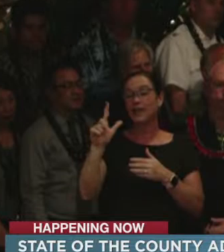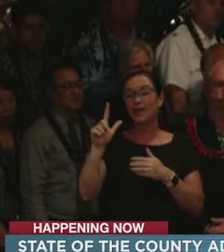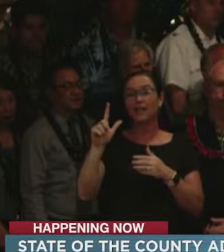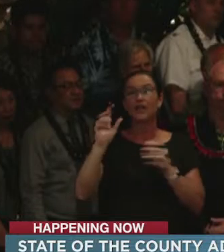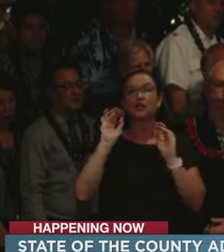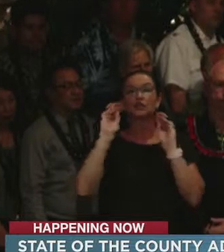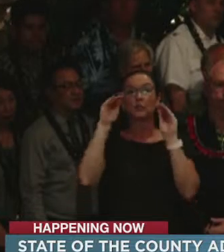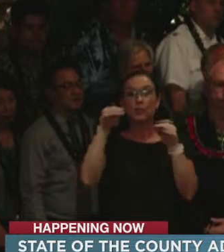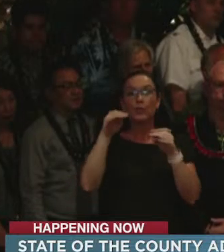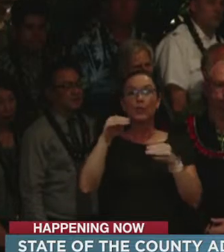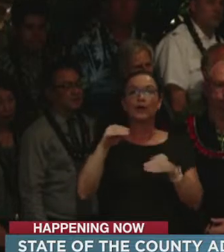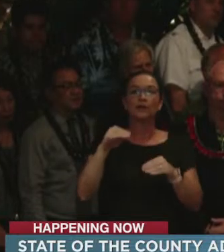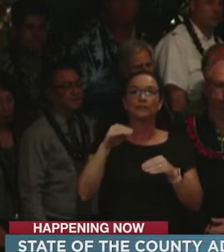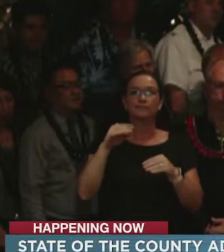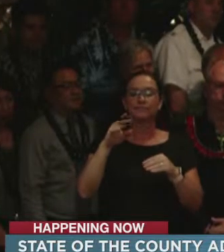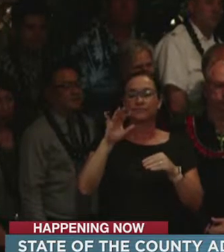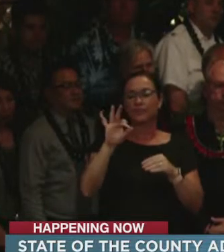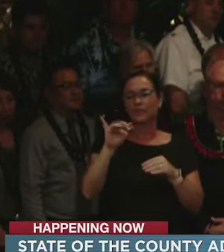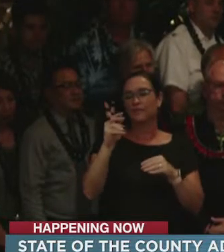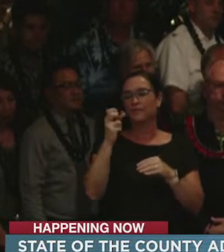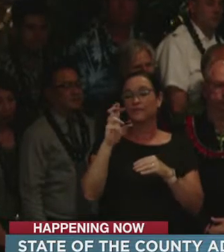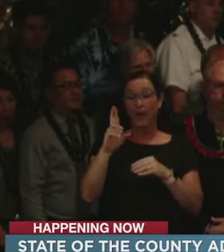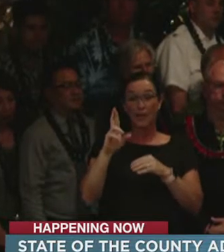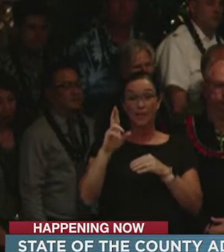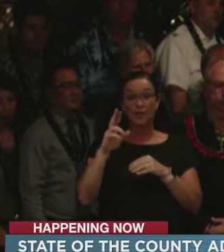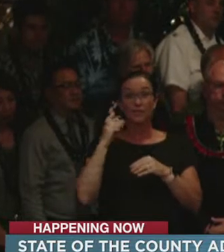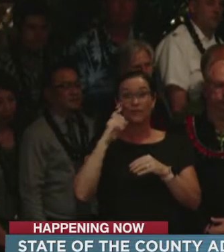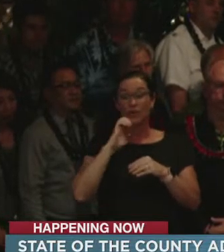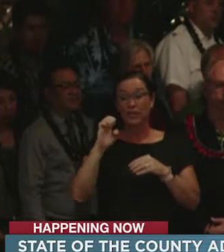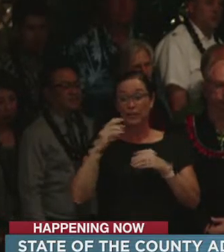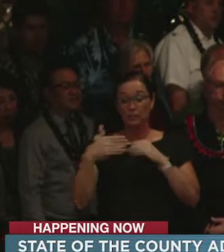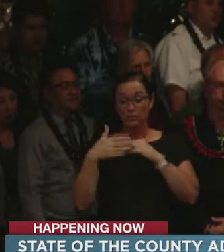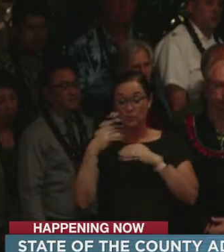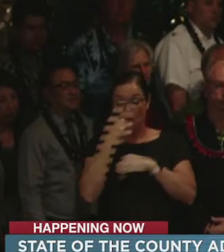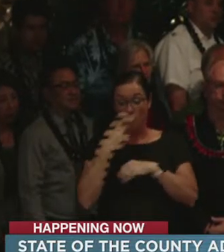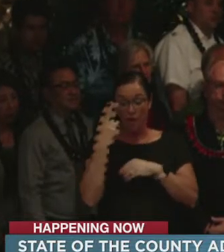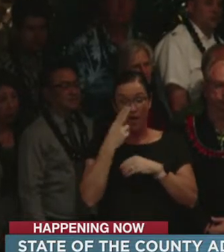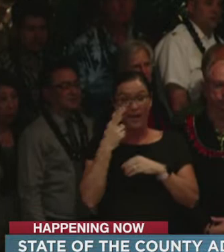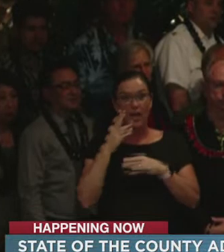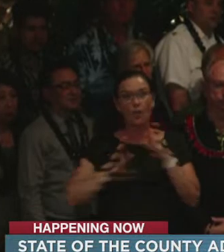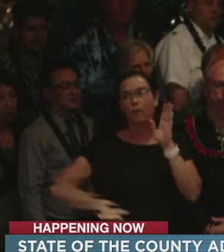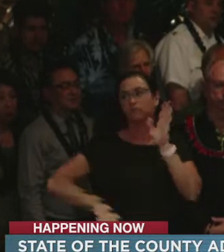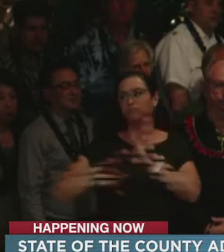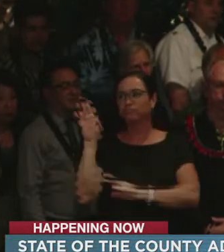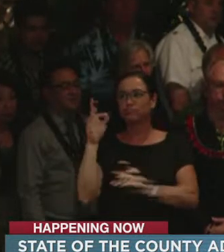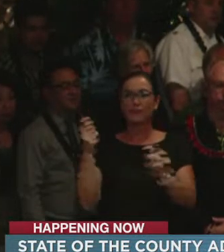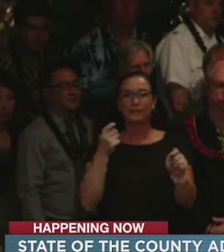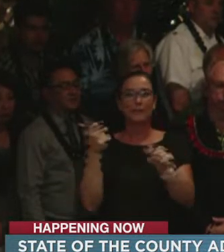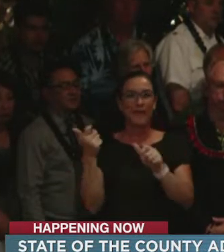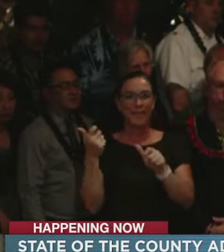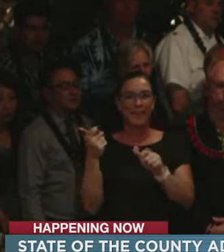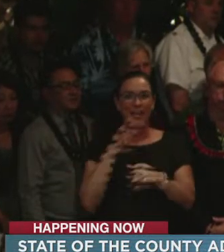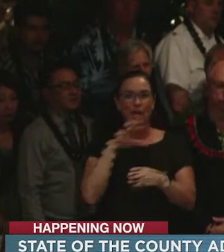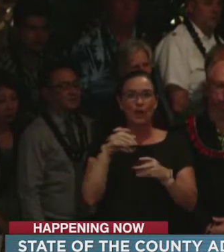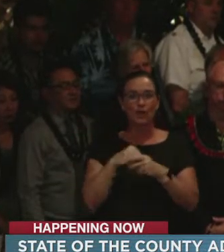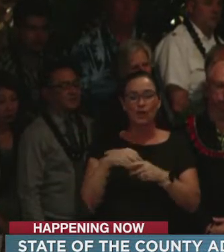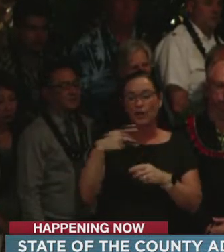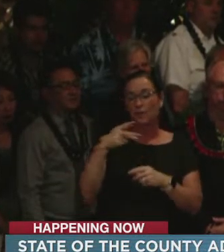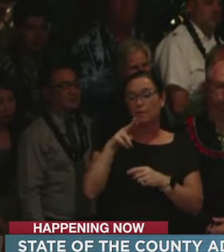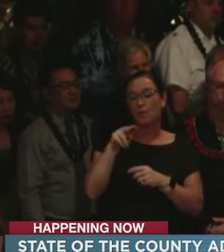Hawaii, which will skyrocket network reliability for more than half of Hawaii Island, including districts in